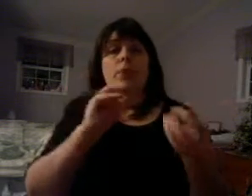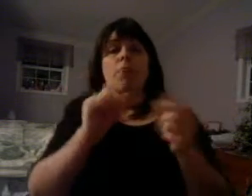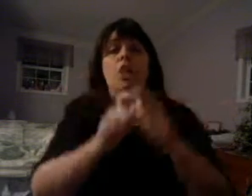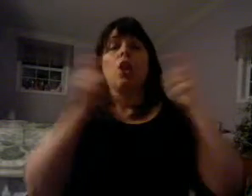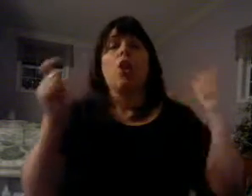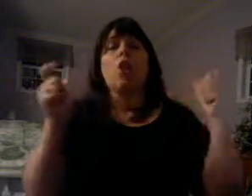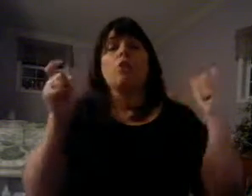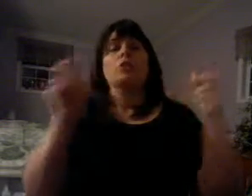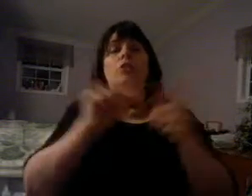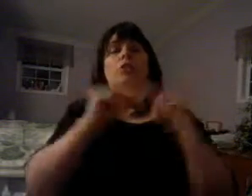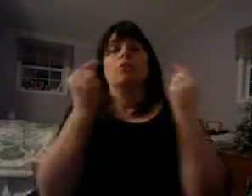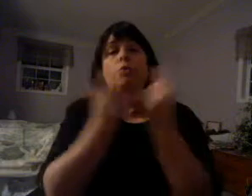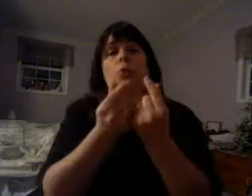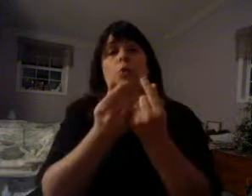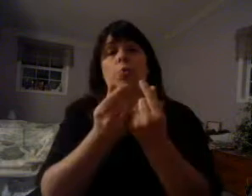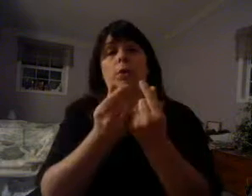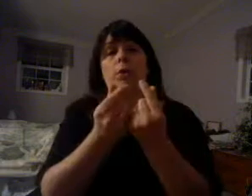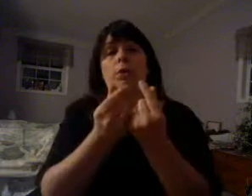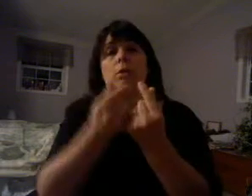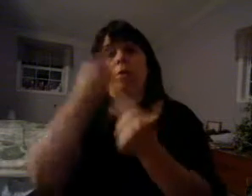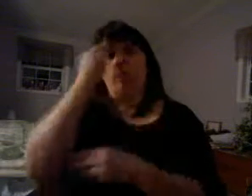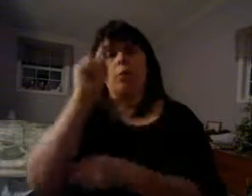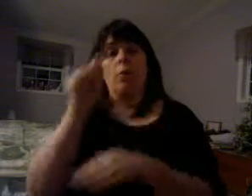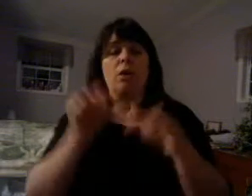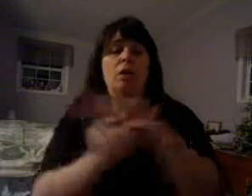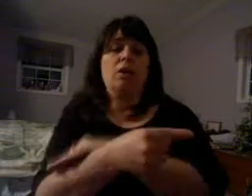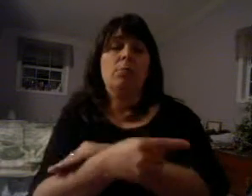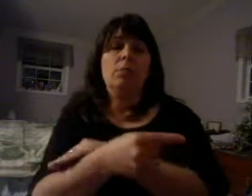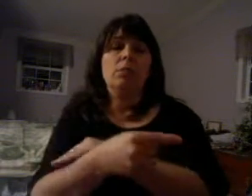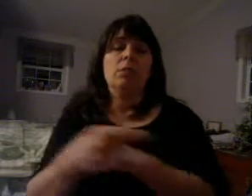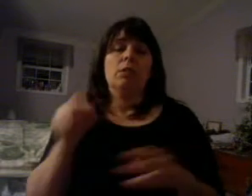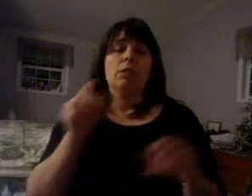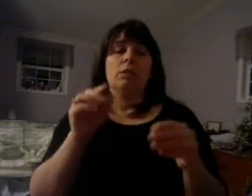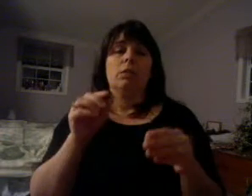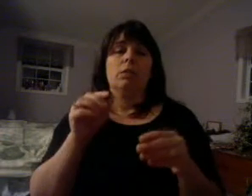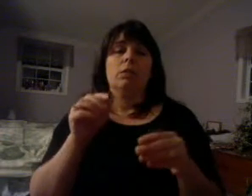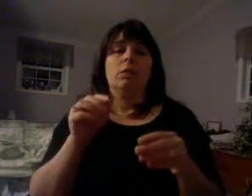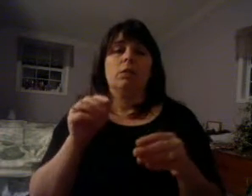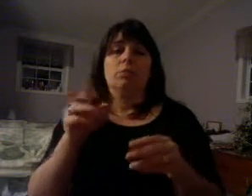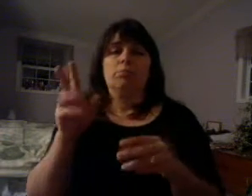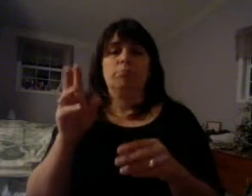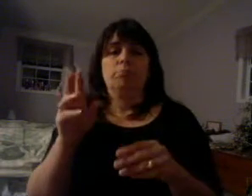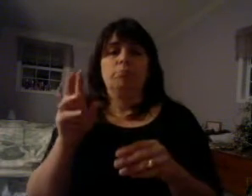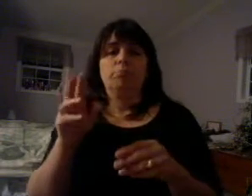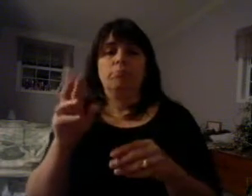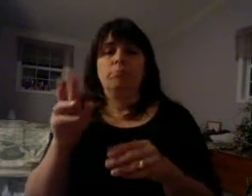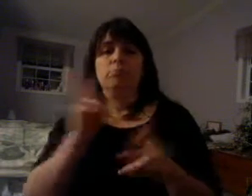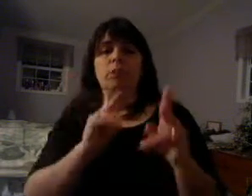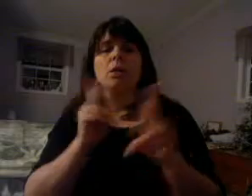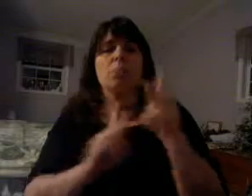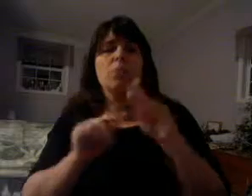the modal group for homicide offenders is 15 to 19, with a concentration in the 18 and